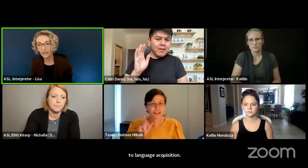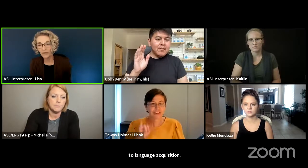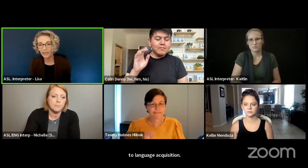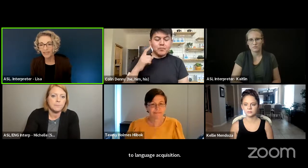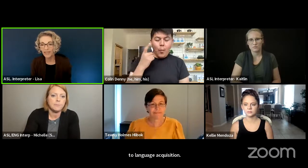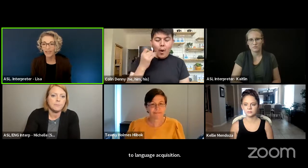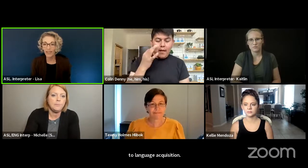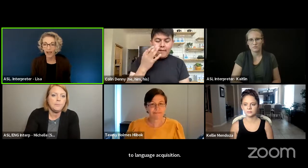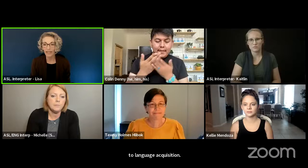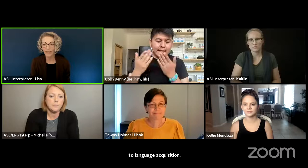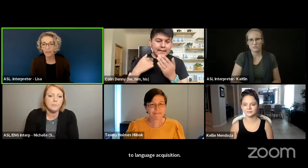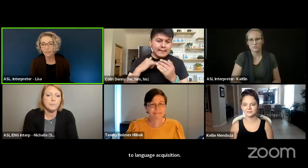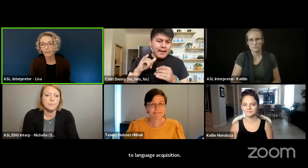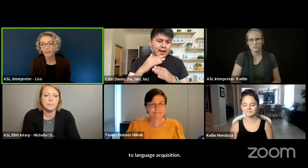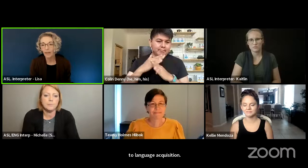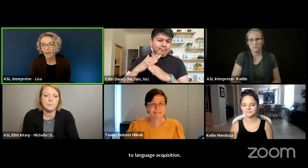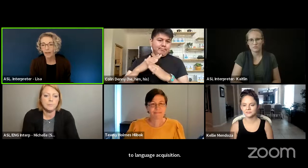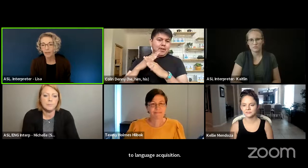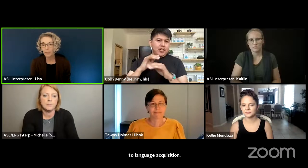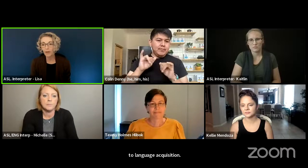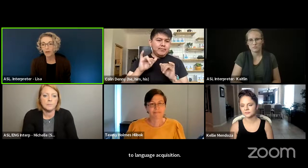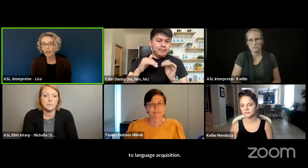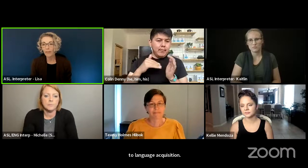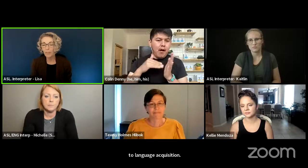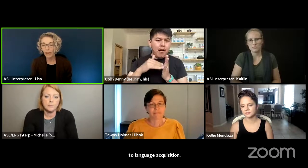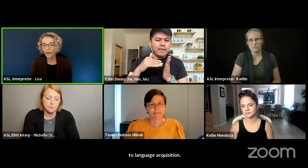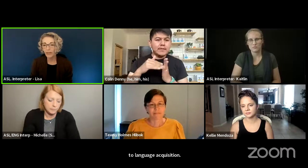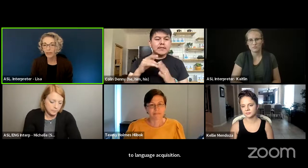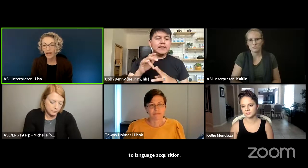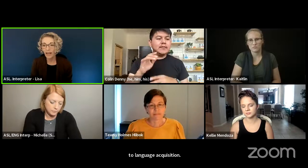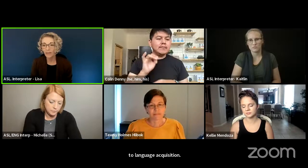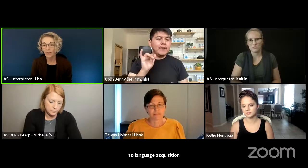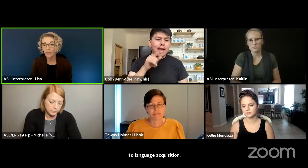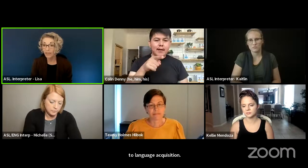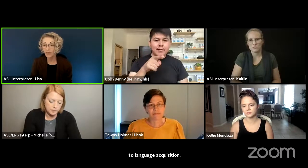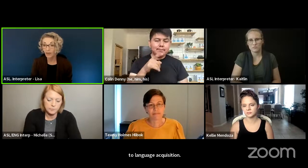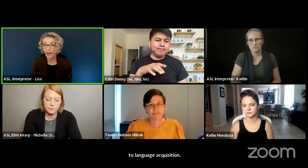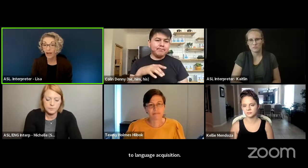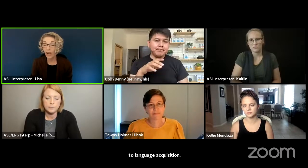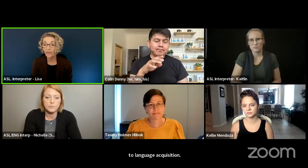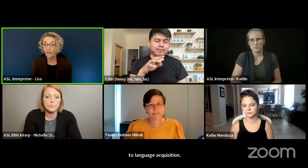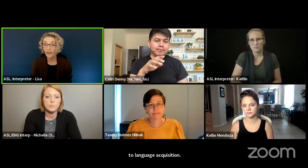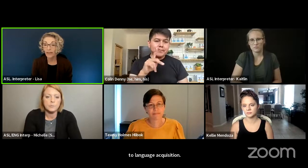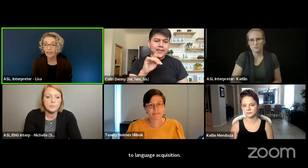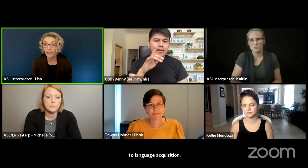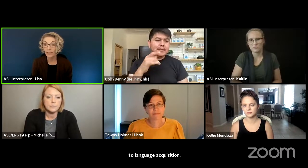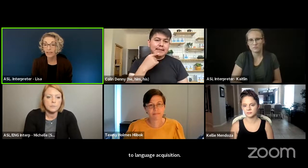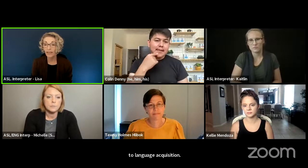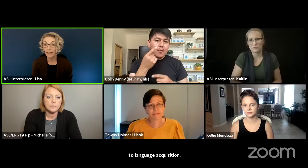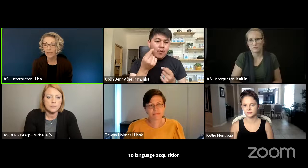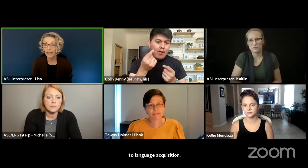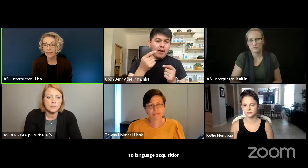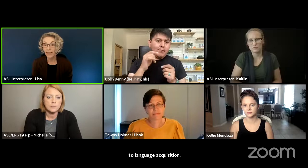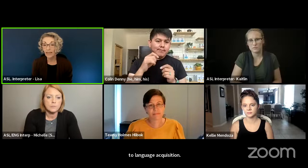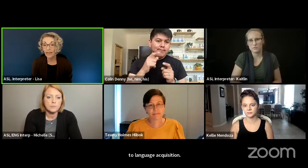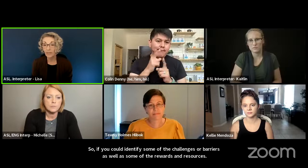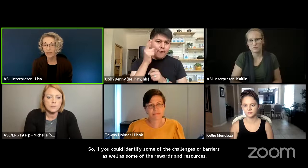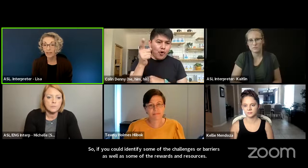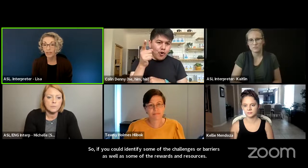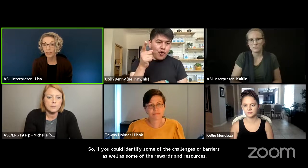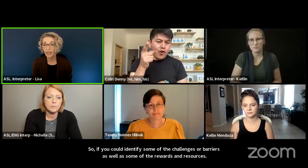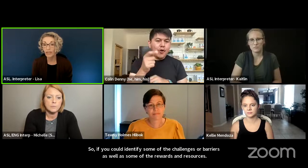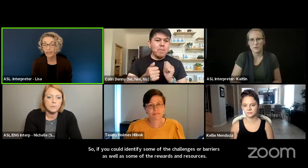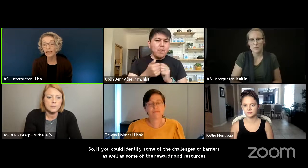I can go first. This is Colin. One of the barriers that I've faced, or that I often faced, as Kelly